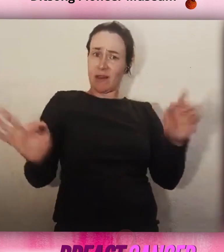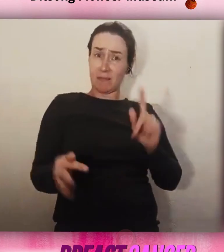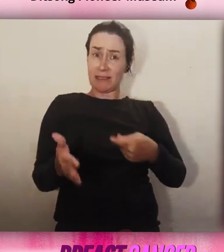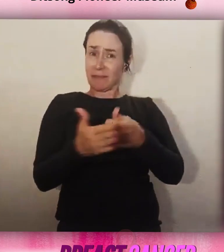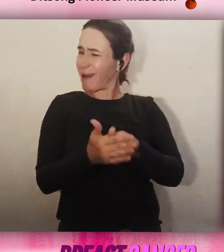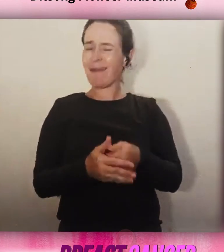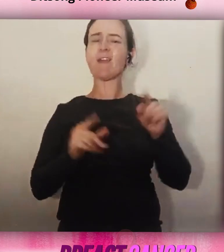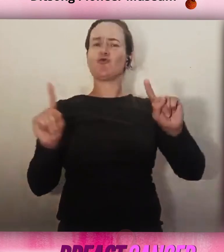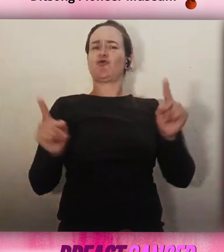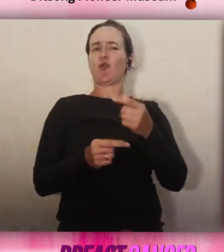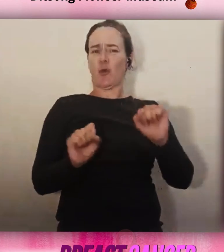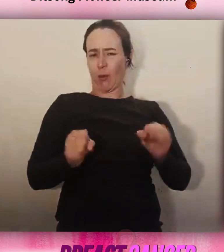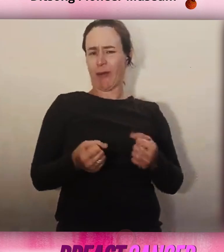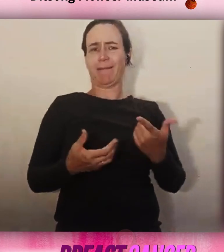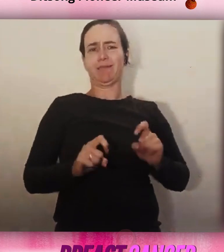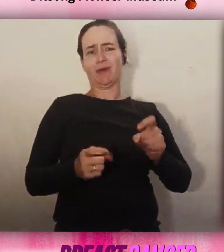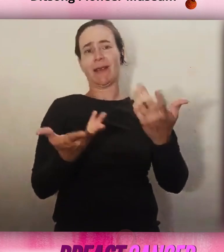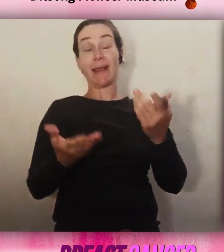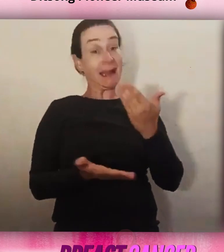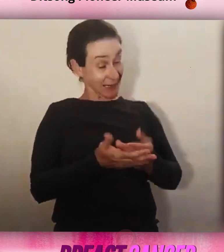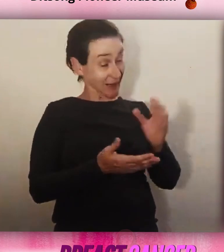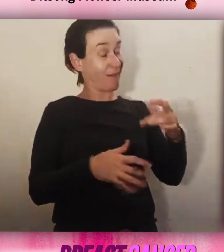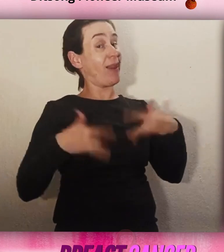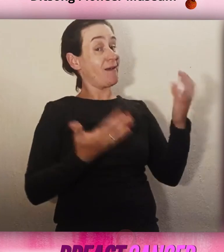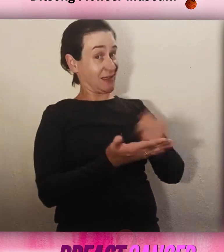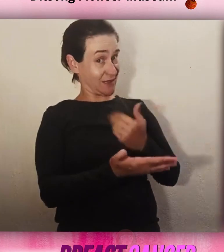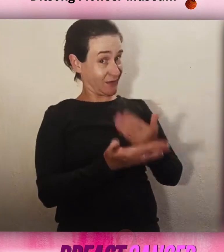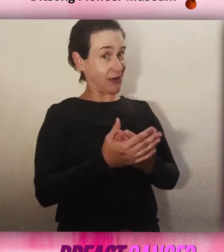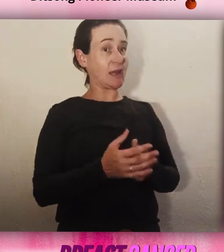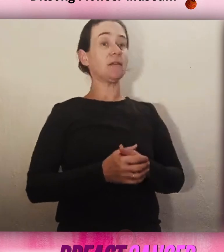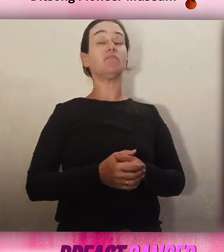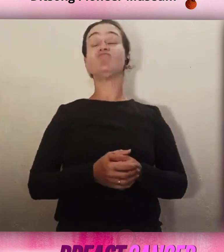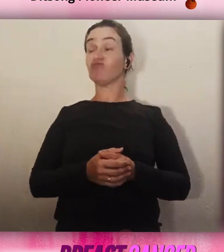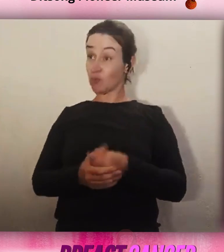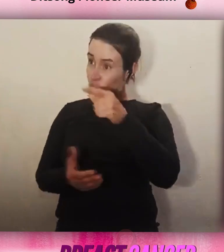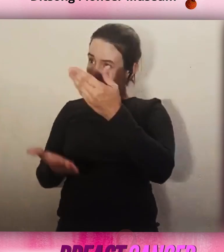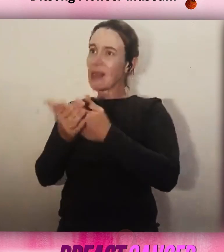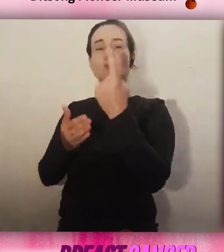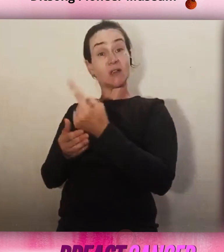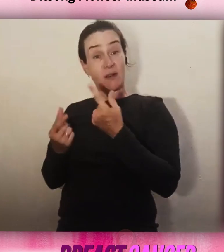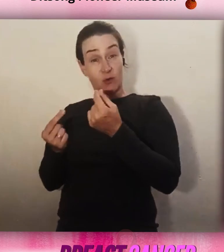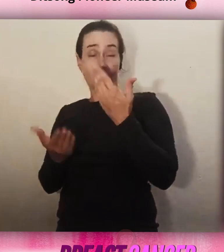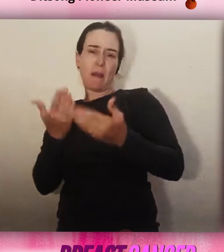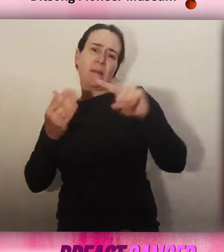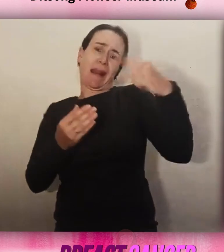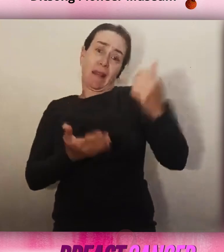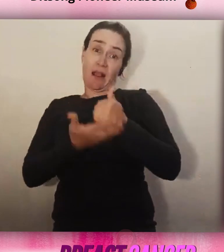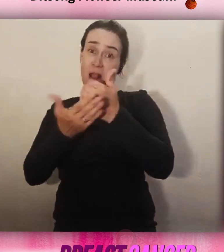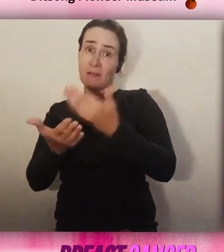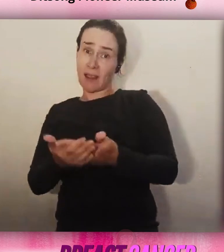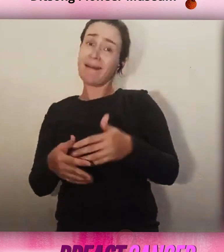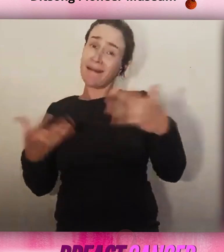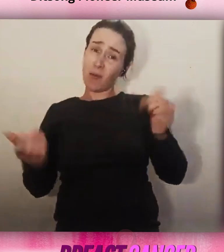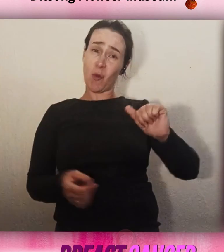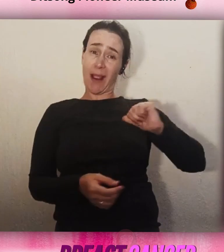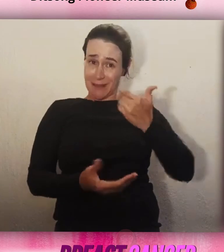It's free. It takes 5 minutes of your time and it saves your life. Early detection. Sure. You know? So you can do it yourself, or